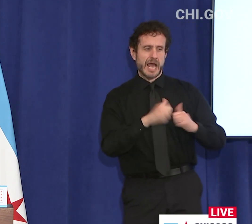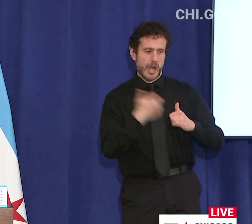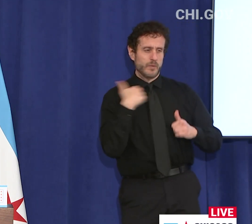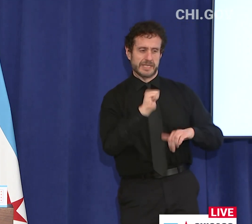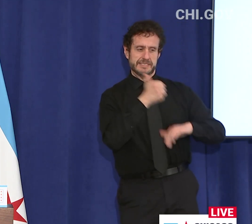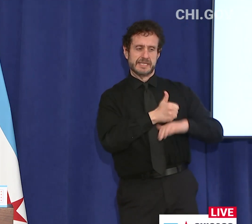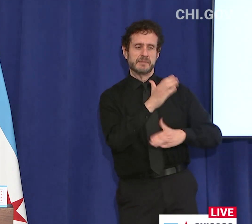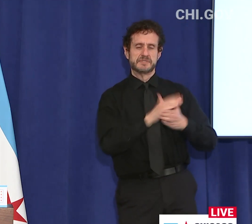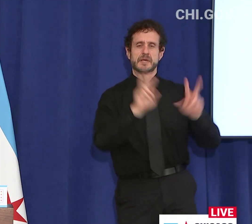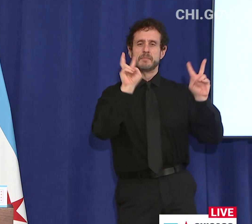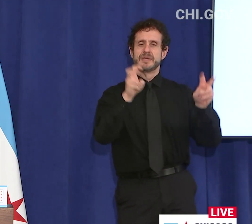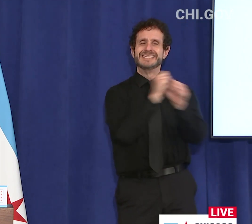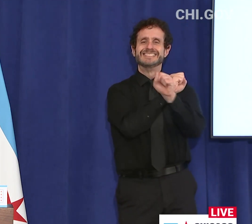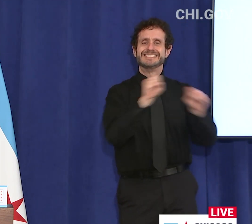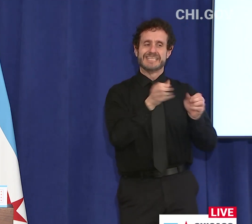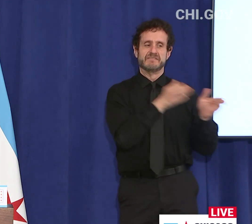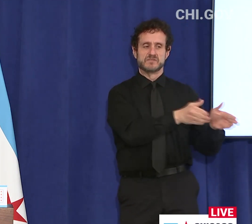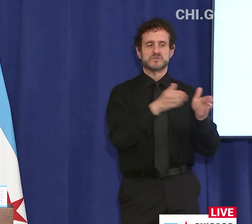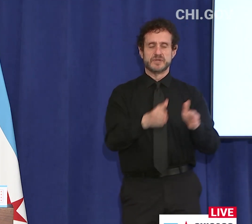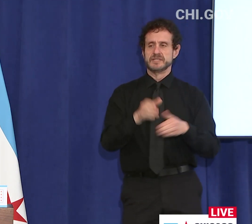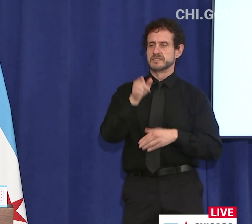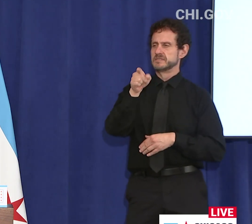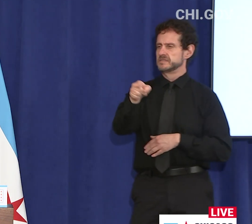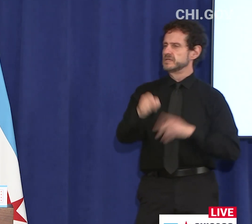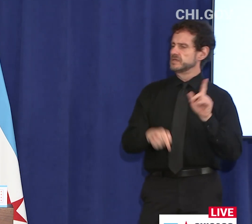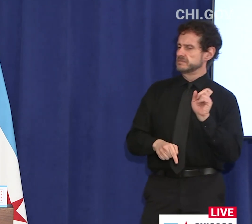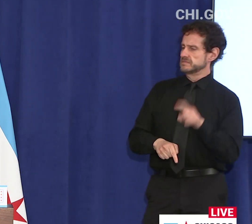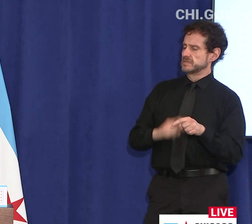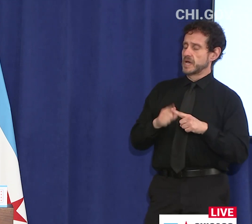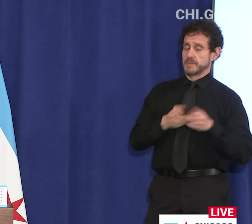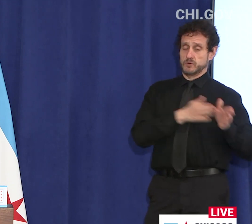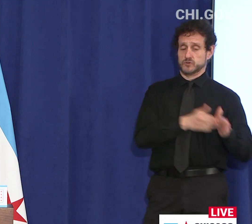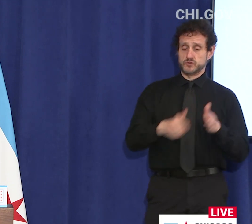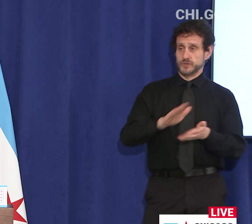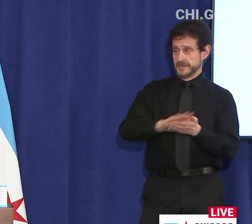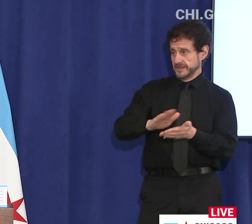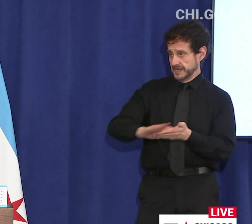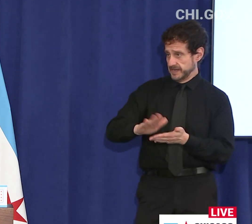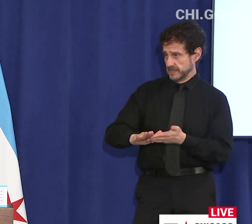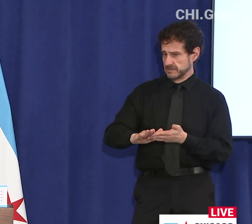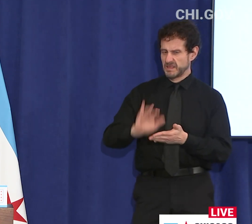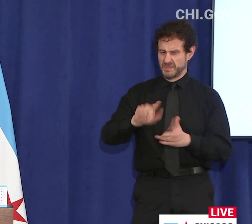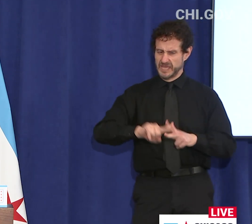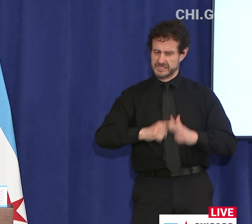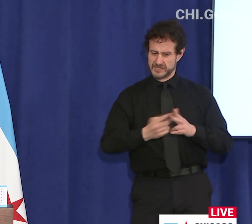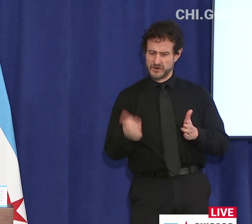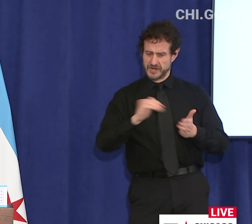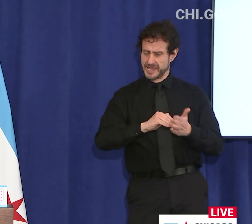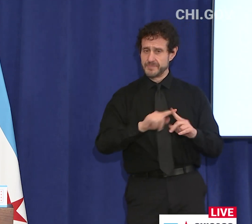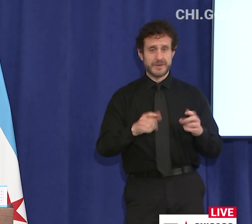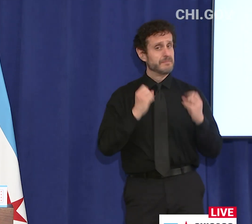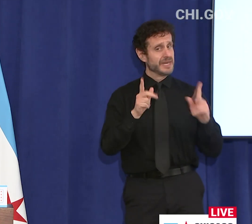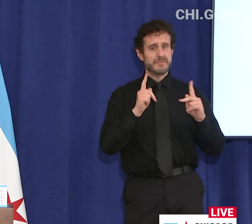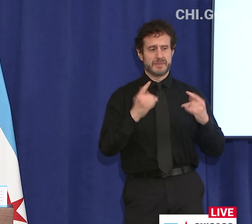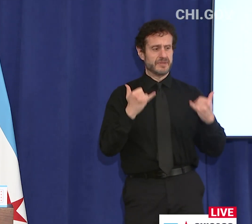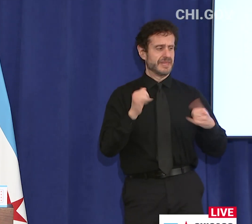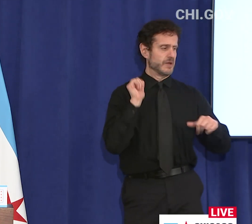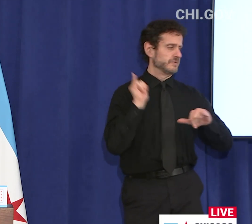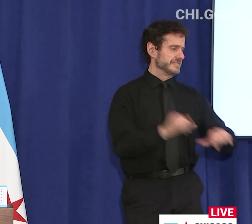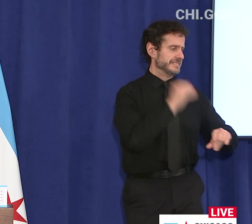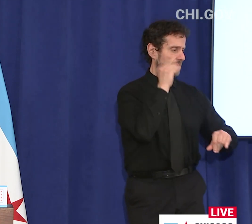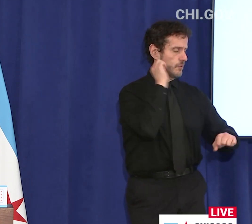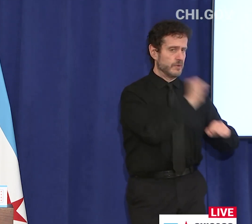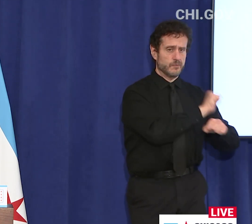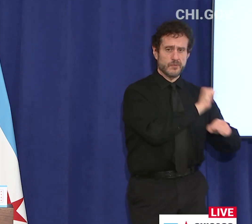streets. There are questions about street cleaning because it has begun again, and yet with so many now working from home,